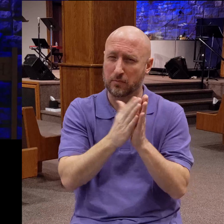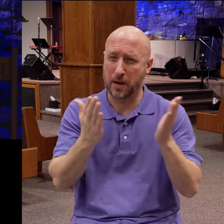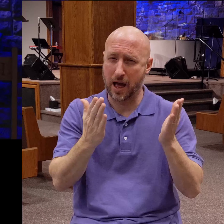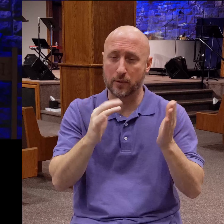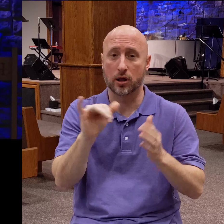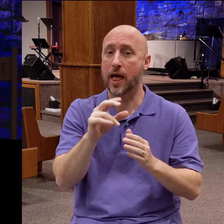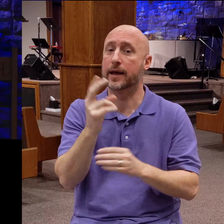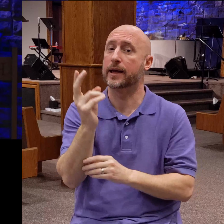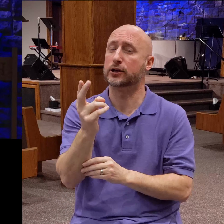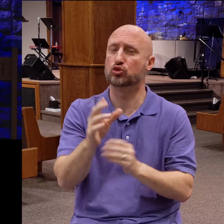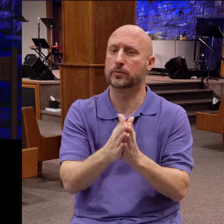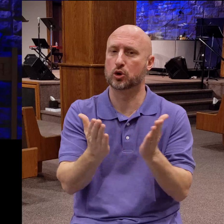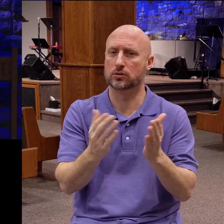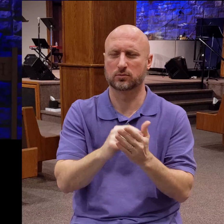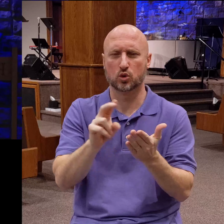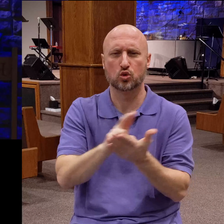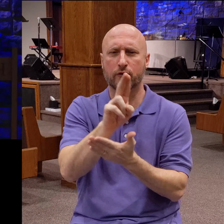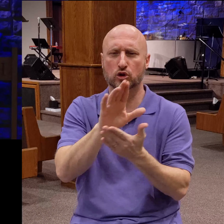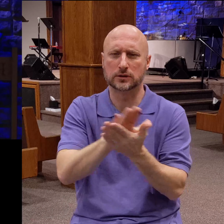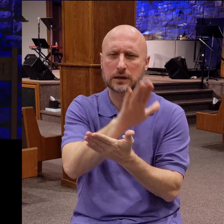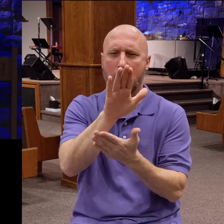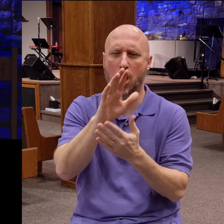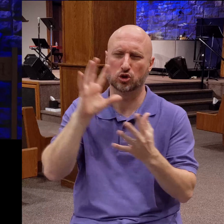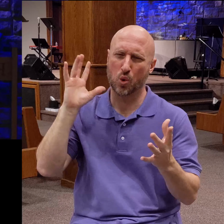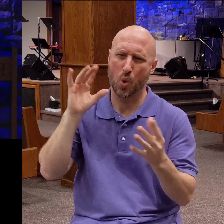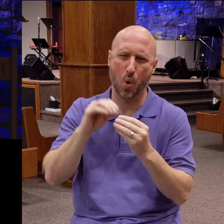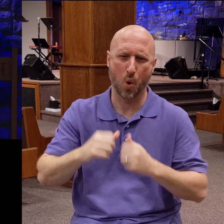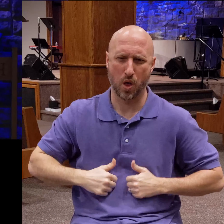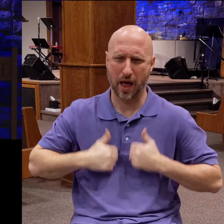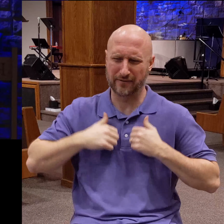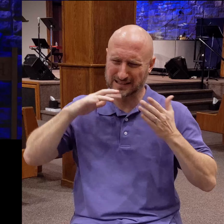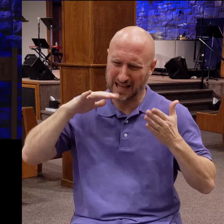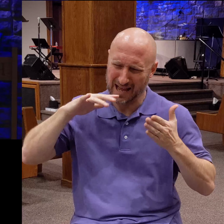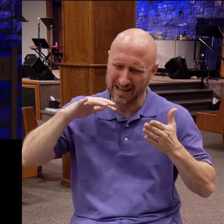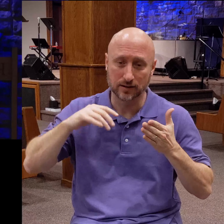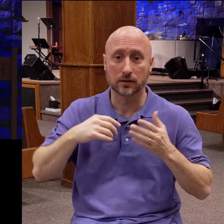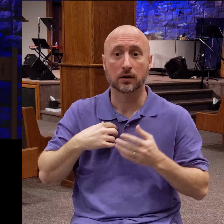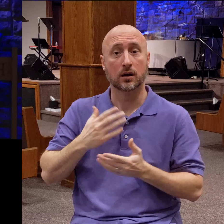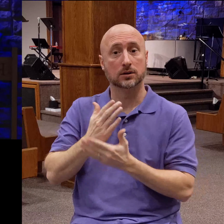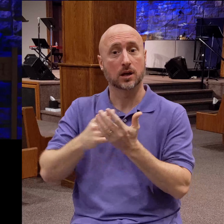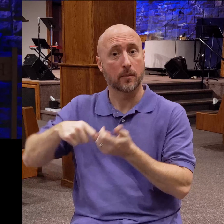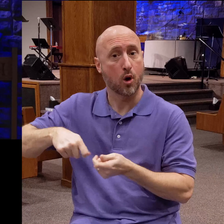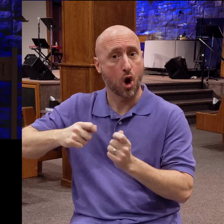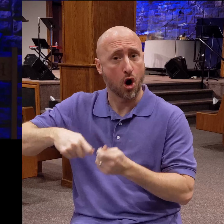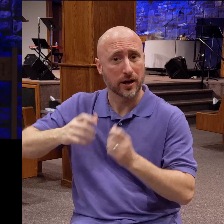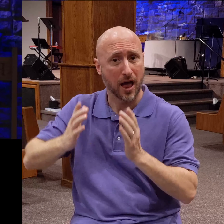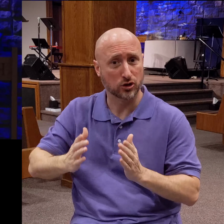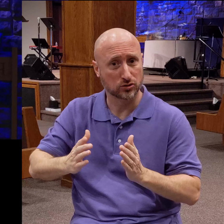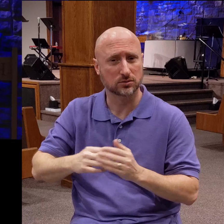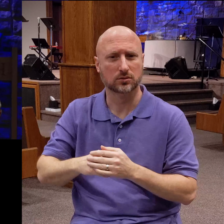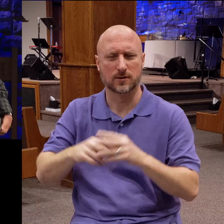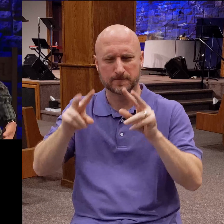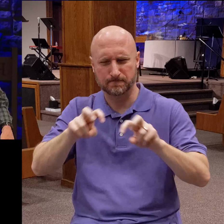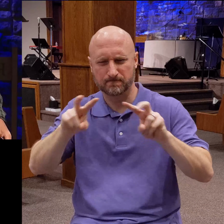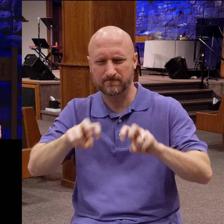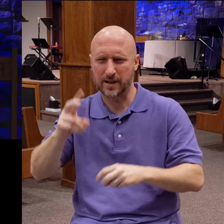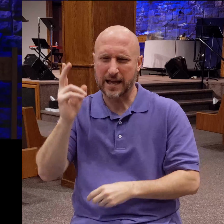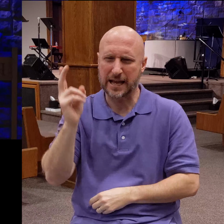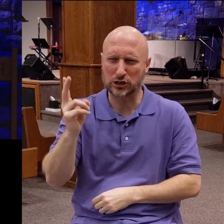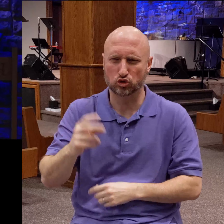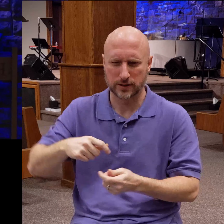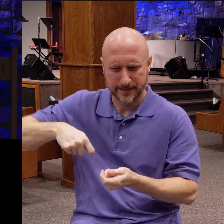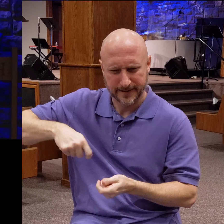historically for universities their whole life. There are archaeologists who have broken down the history of the Bible and dug in it with